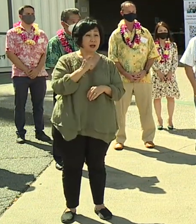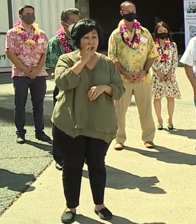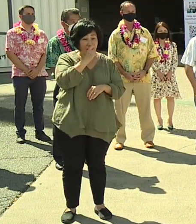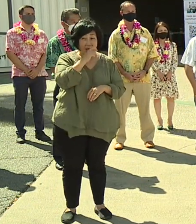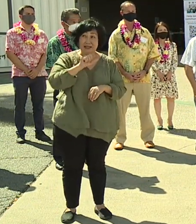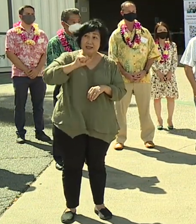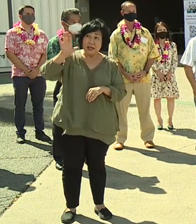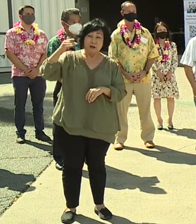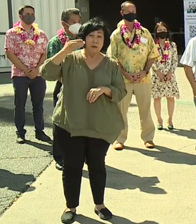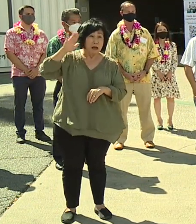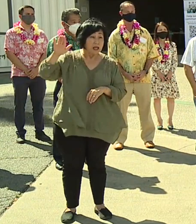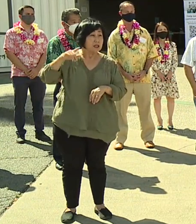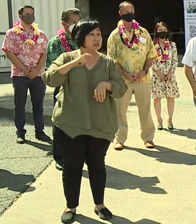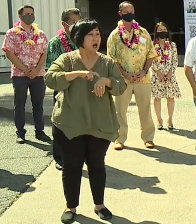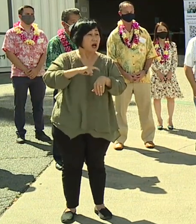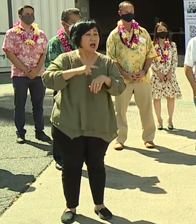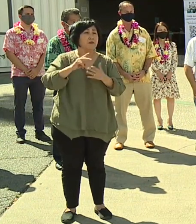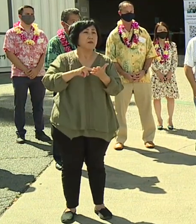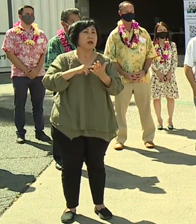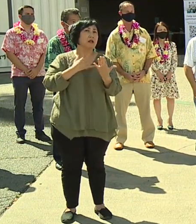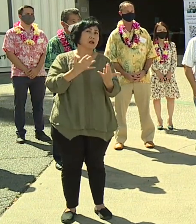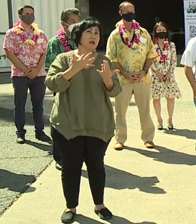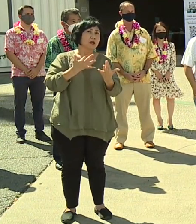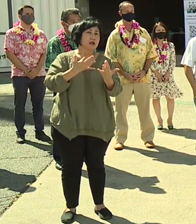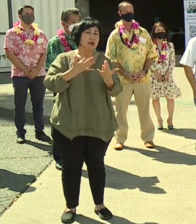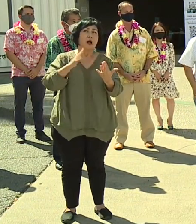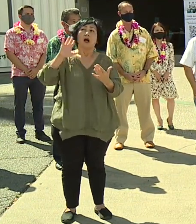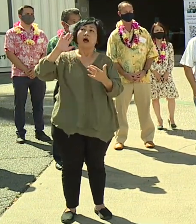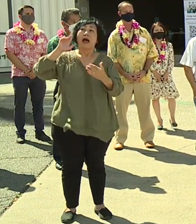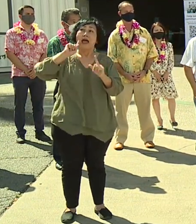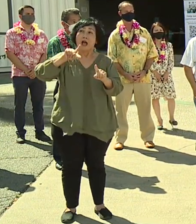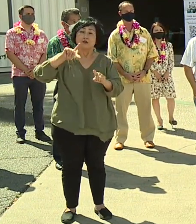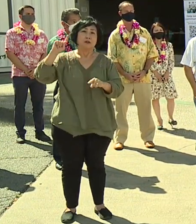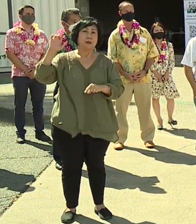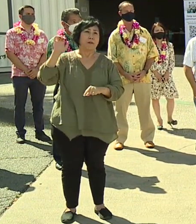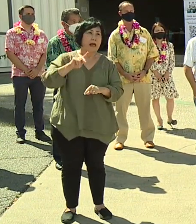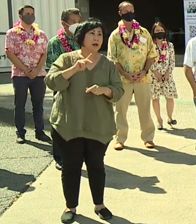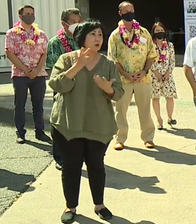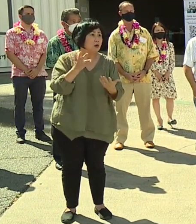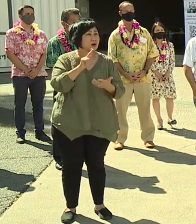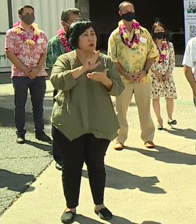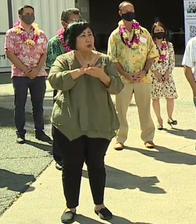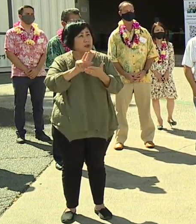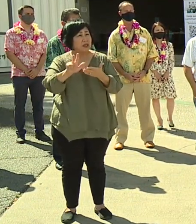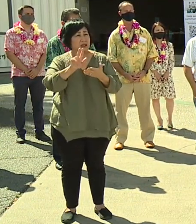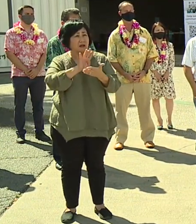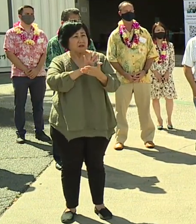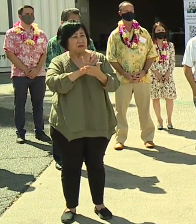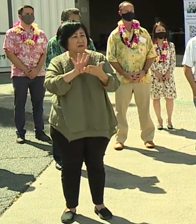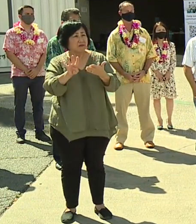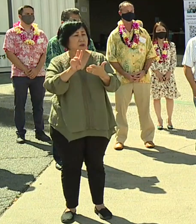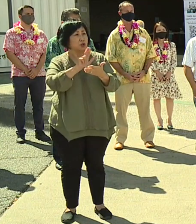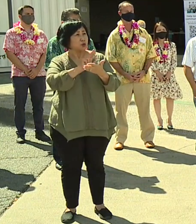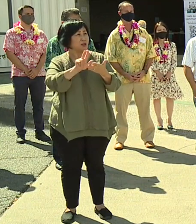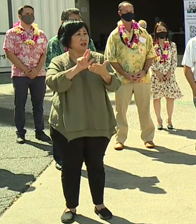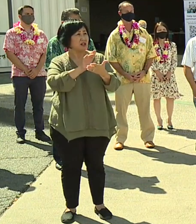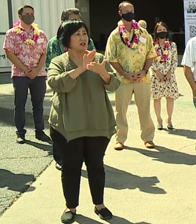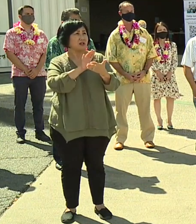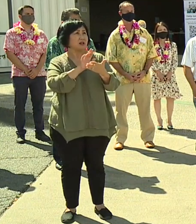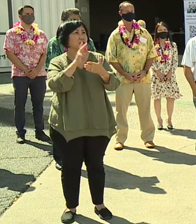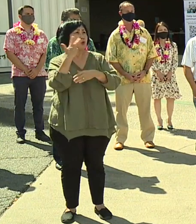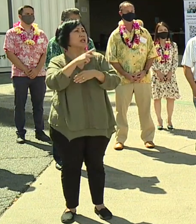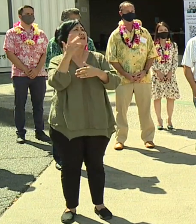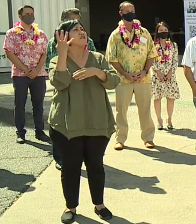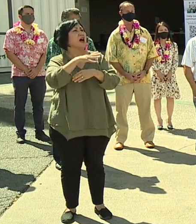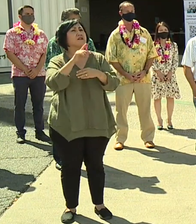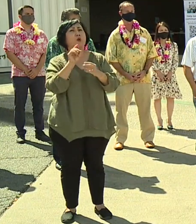sample to the mainland, it means that we won't get a result back for 3 to 5 to as much as a week later. So having